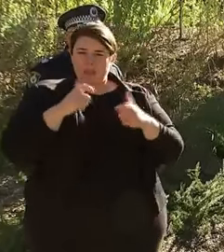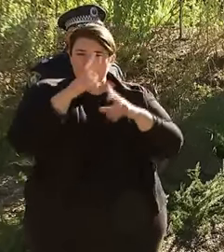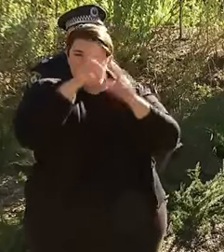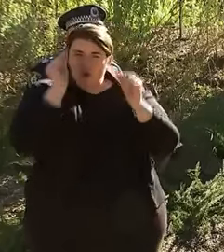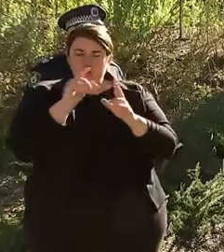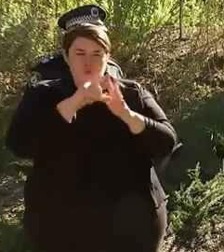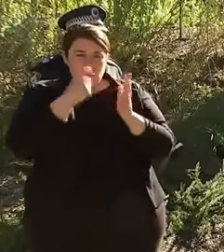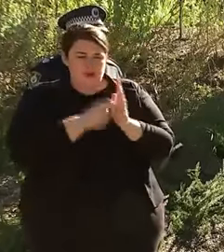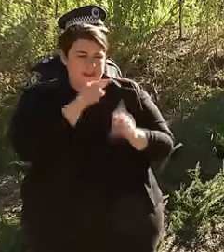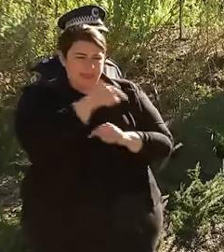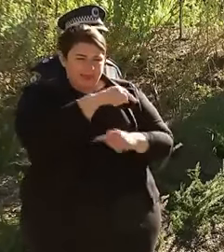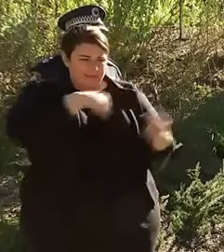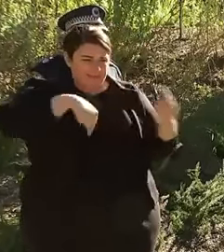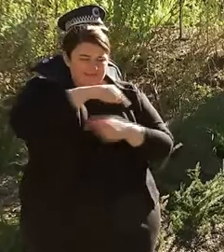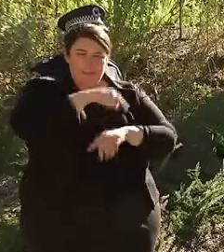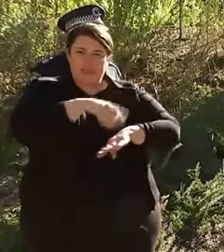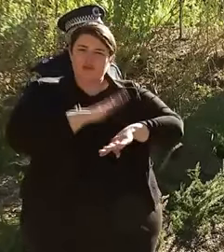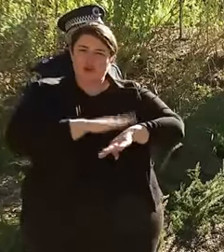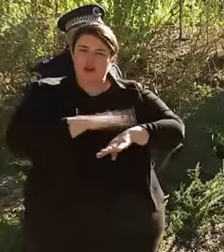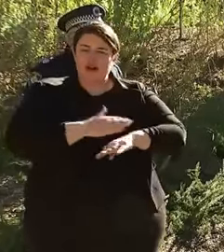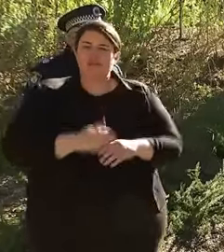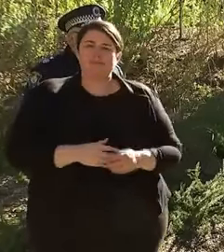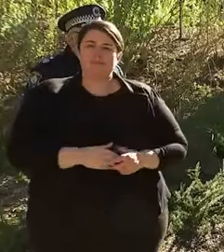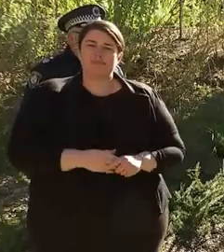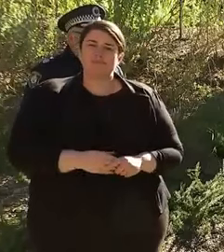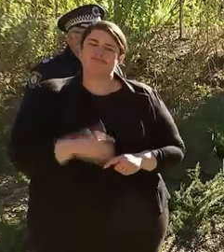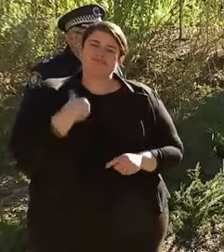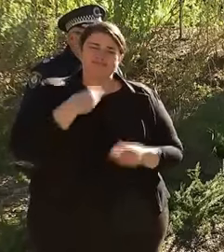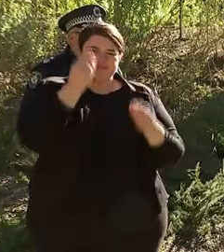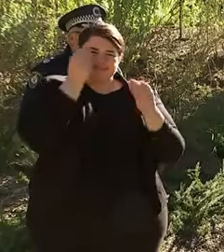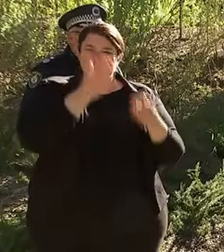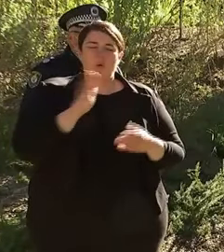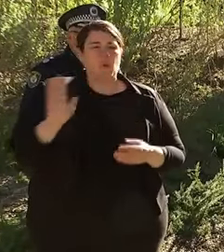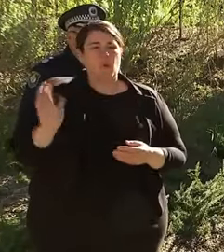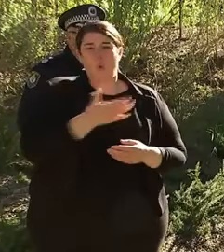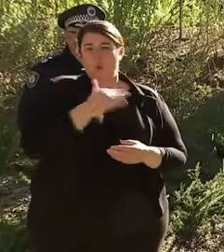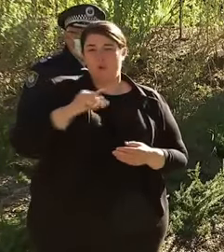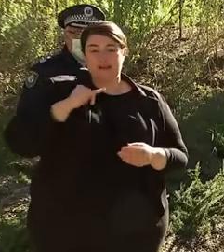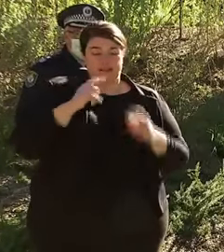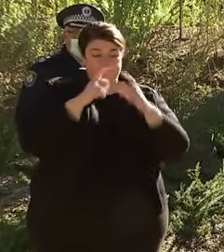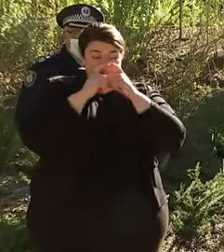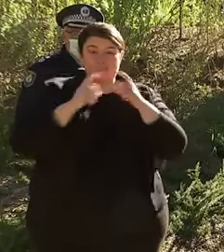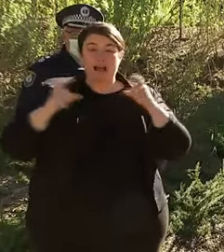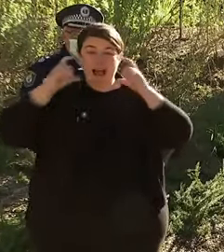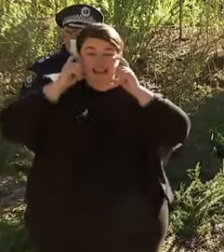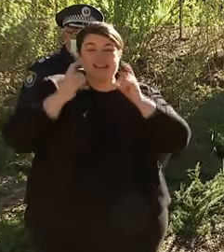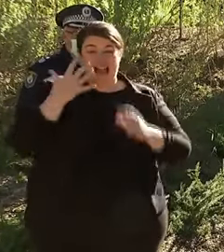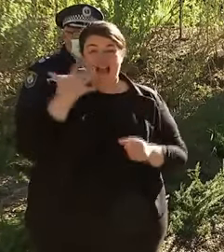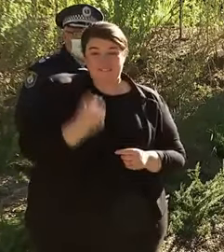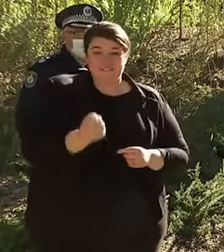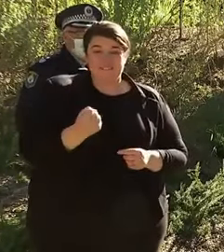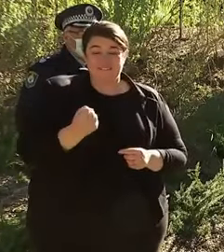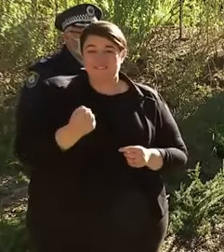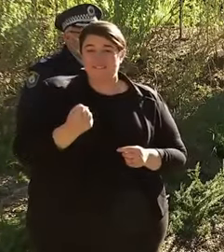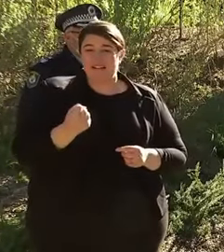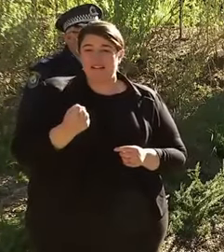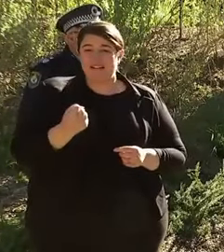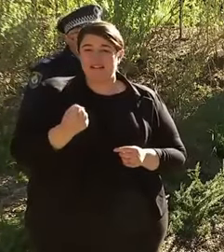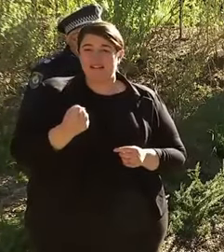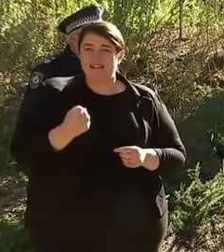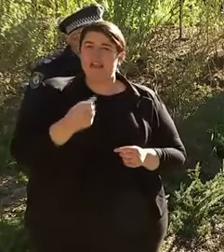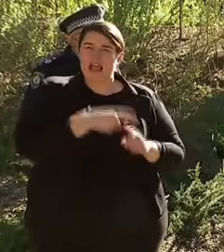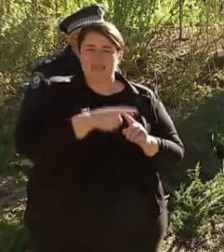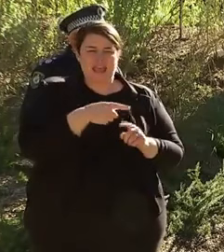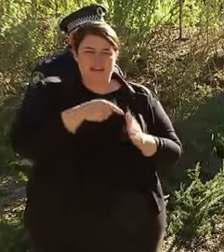may have been close contacts. Can I just assure people that all the staff were wearing masks, and the clinics got